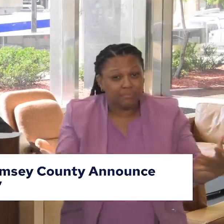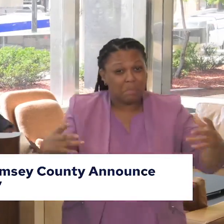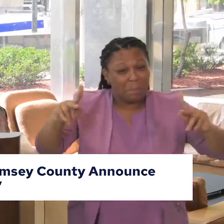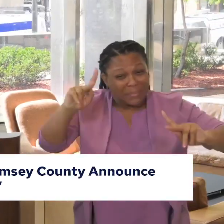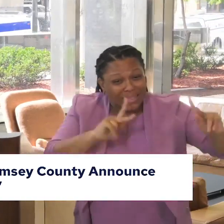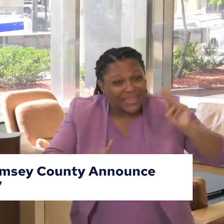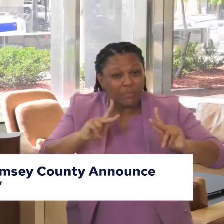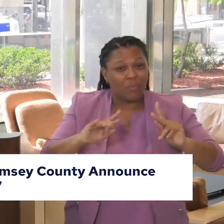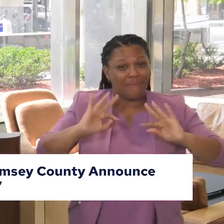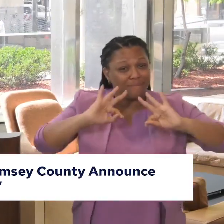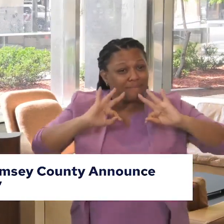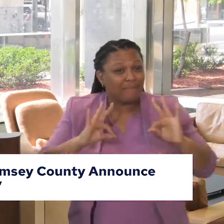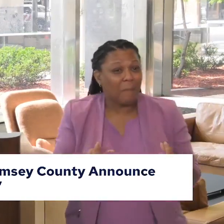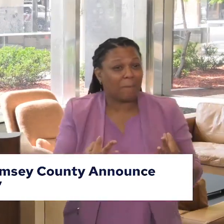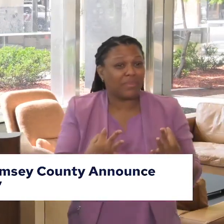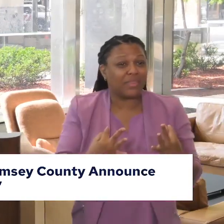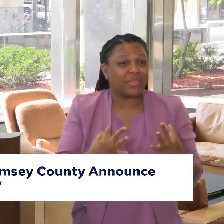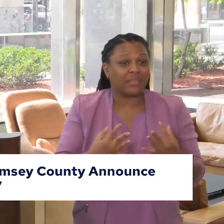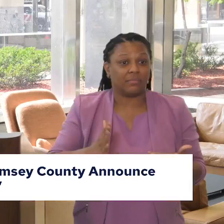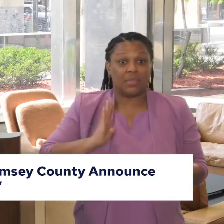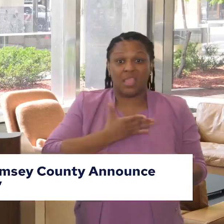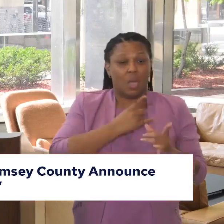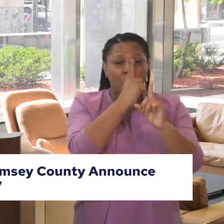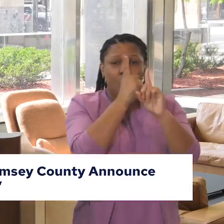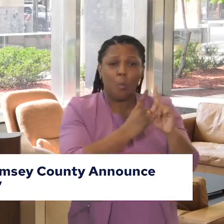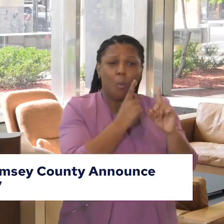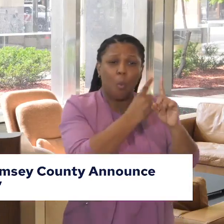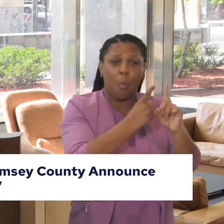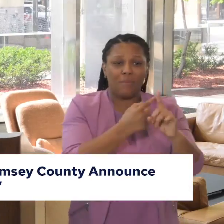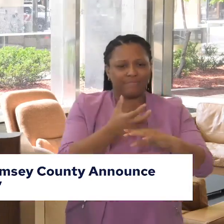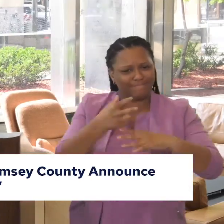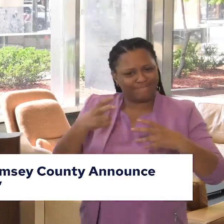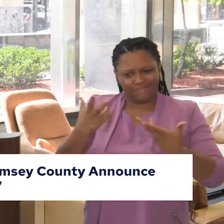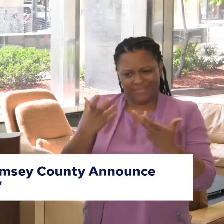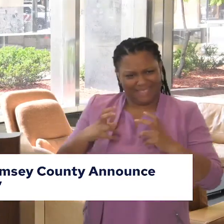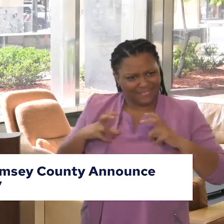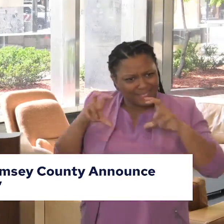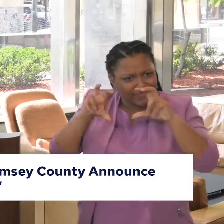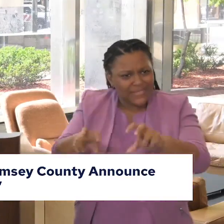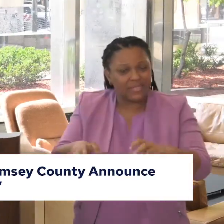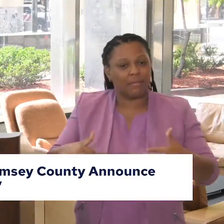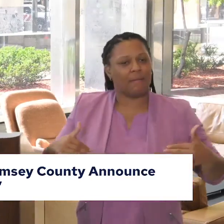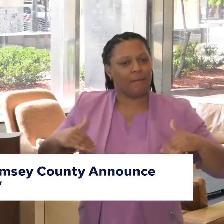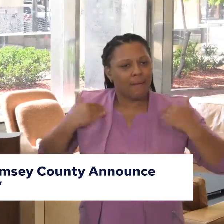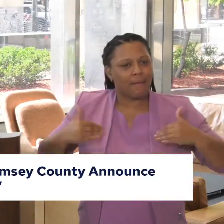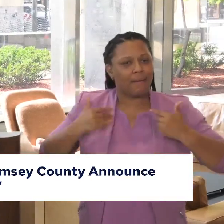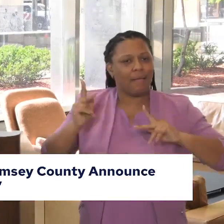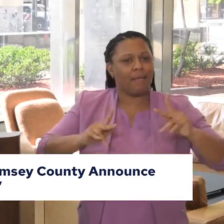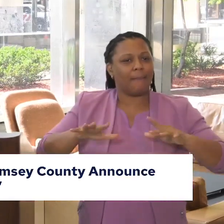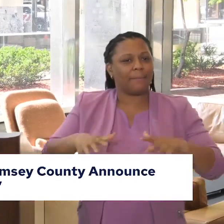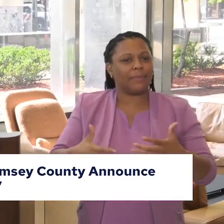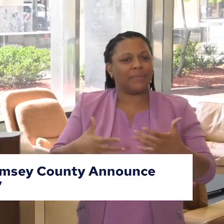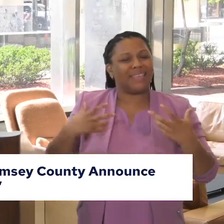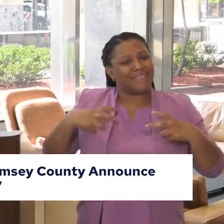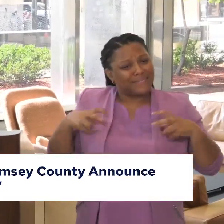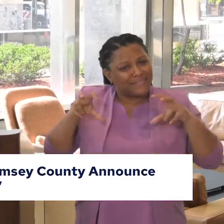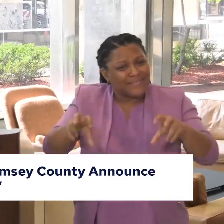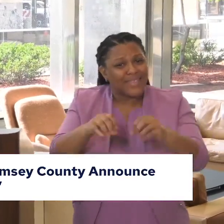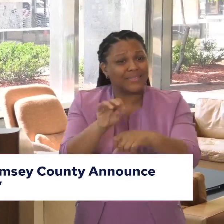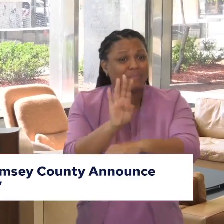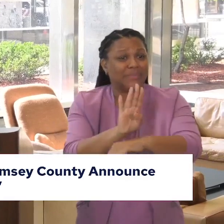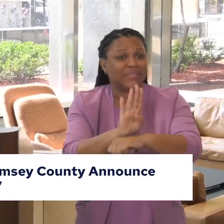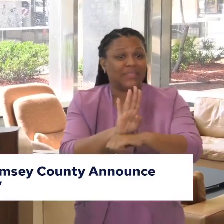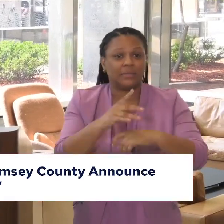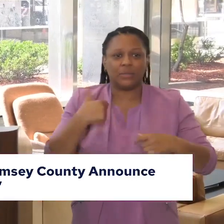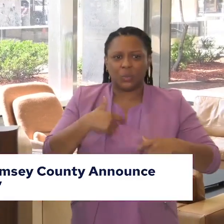goal is to invest directly in our young people. It's to invest directly in our businesses, to invest directly in our entrepreneurs